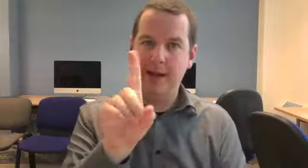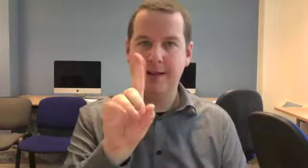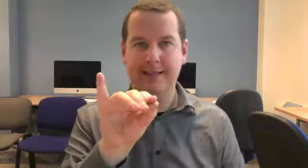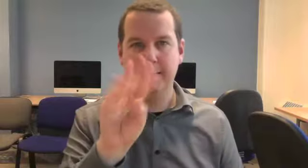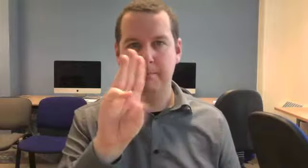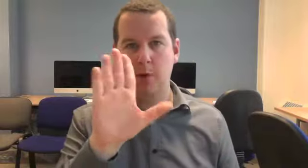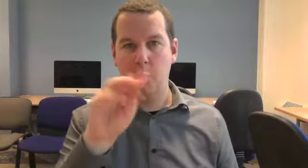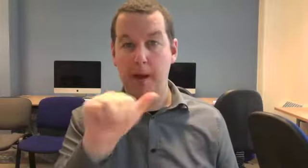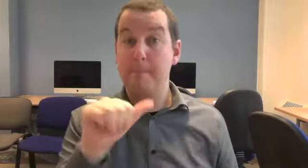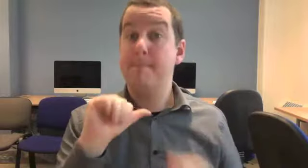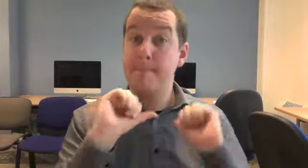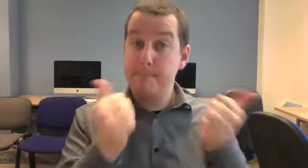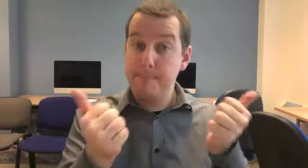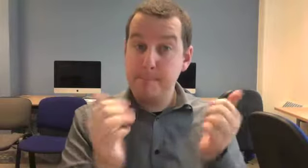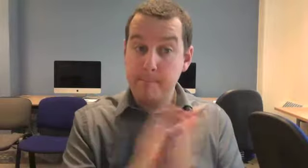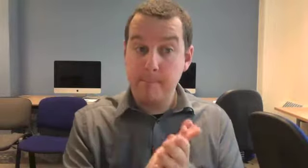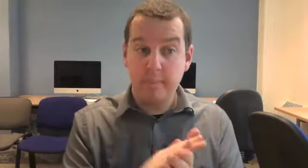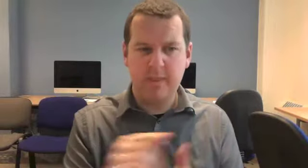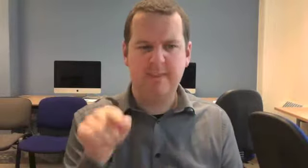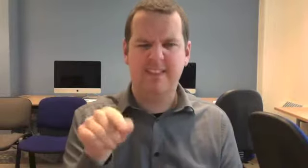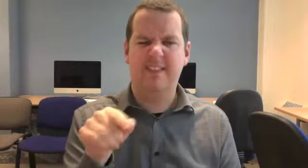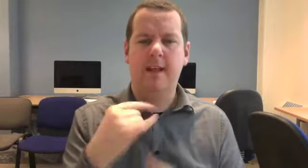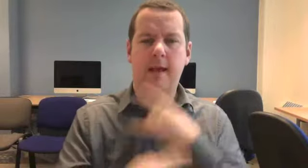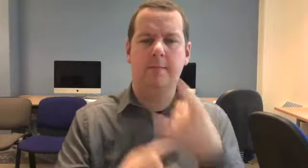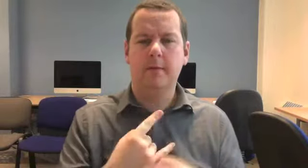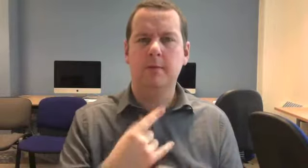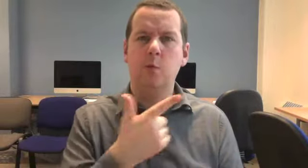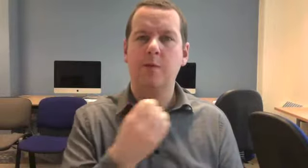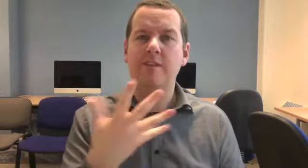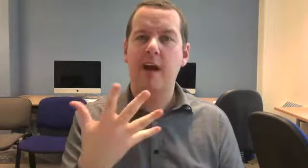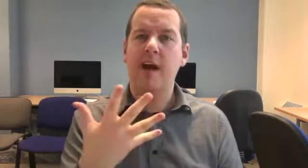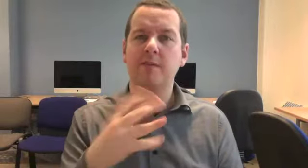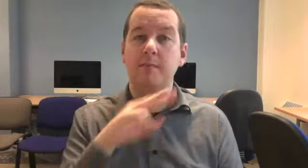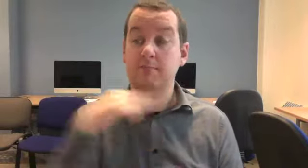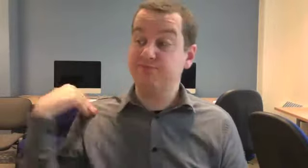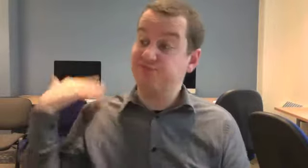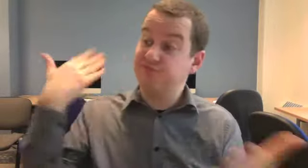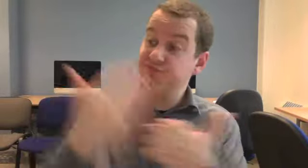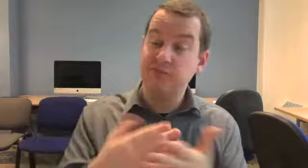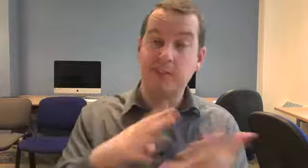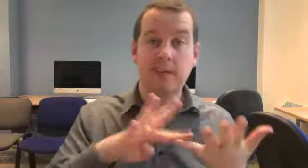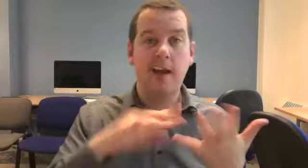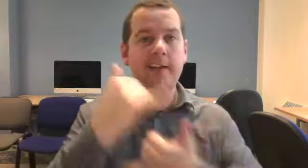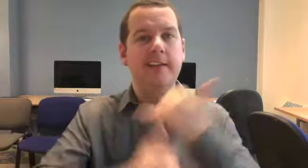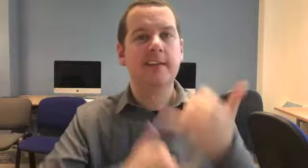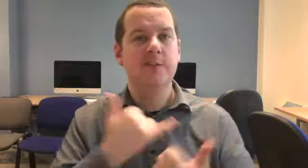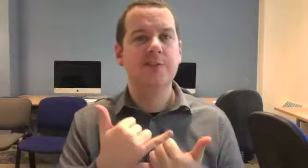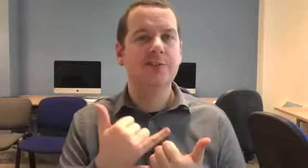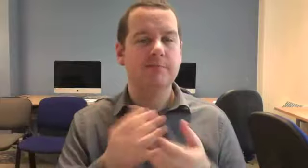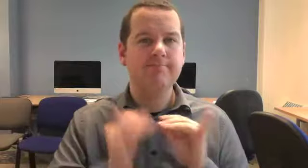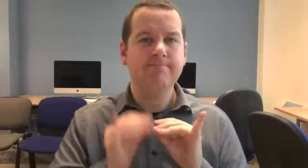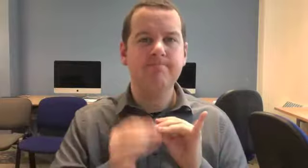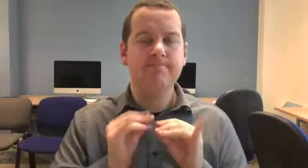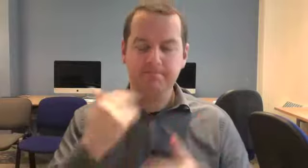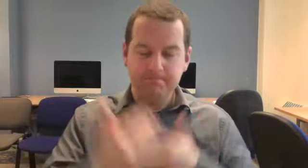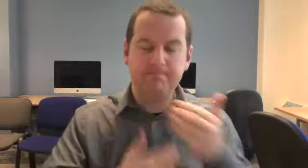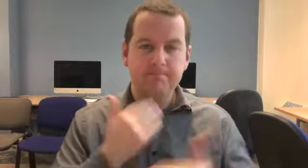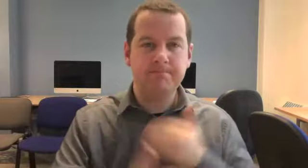qualified interpreter, and I received my diploma. And that was in 2005. So I've been working as a professional interpreter now for 9